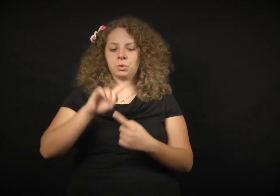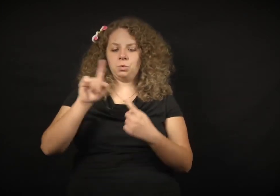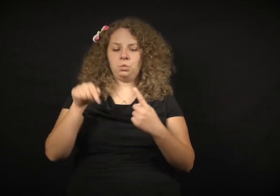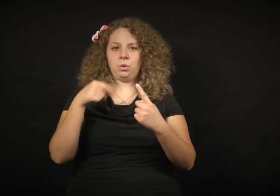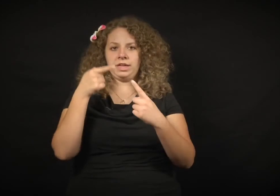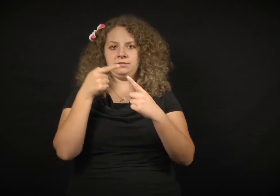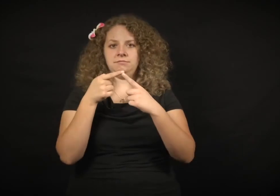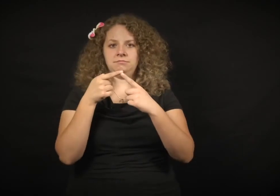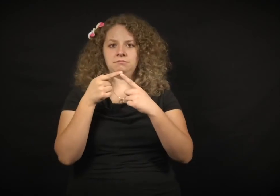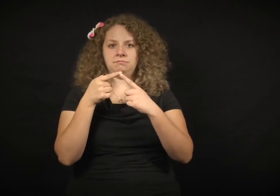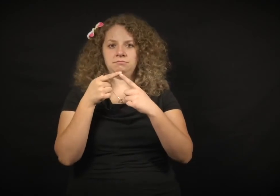When.